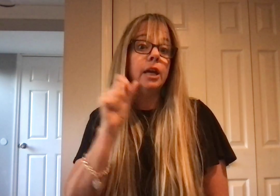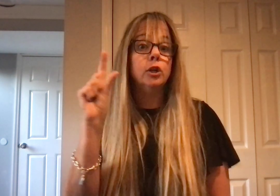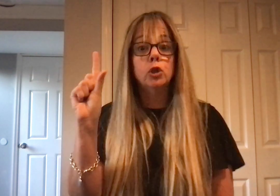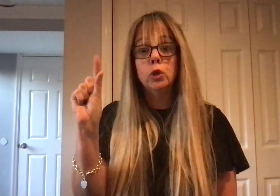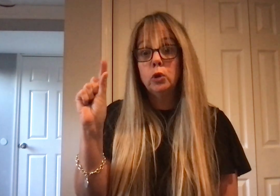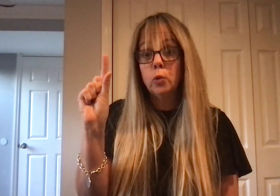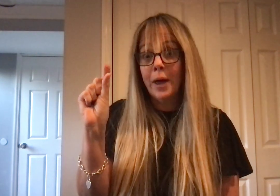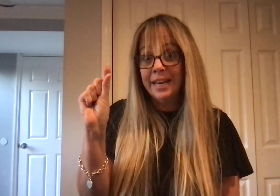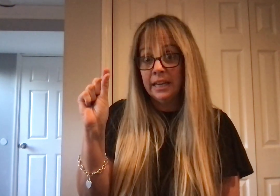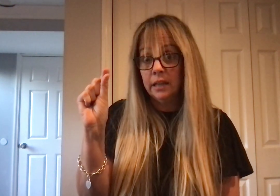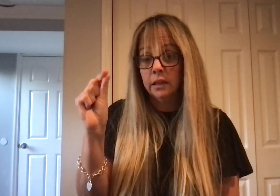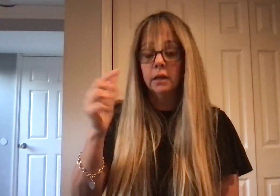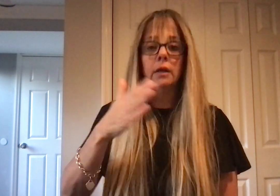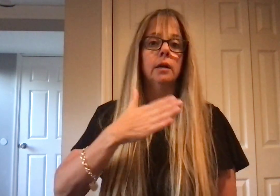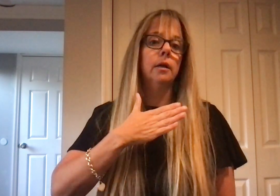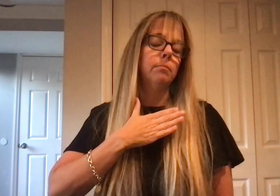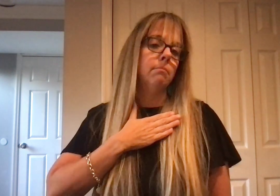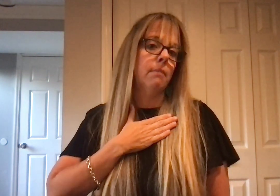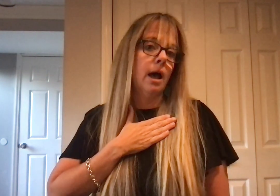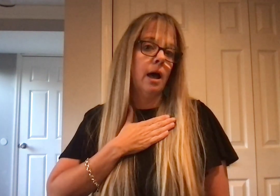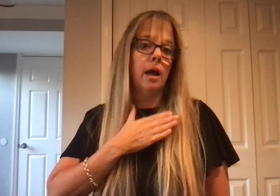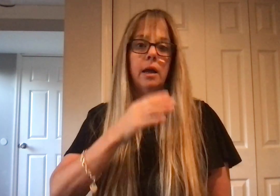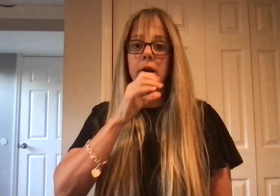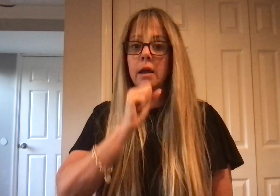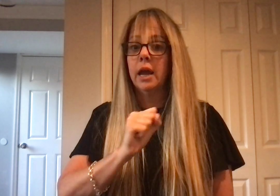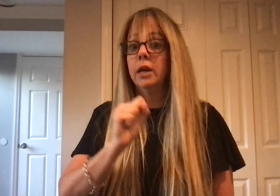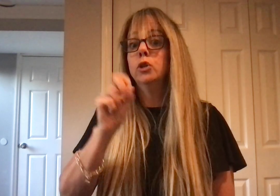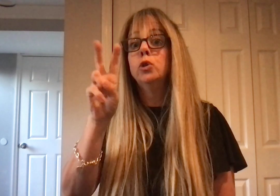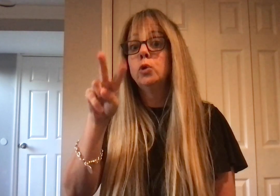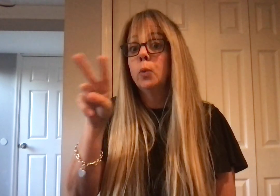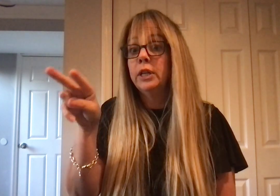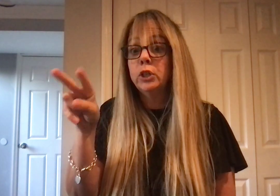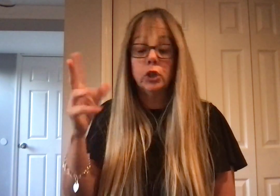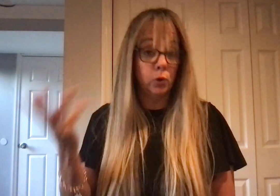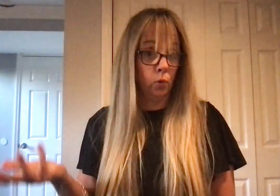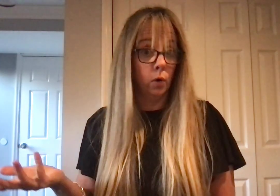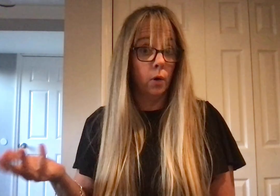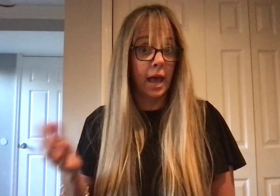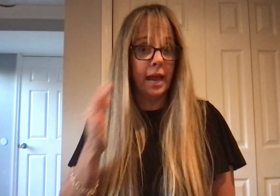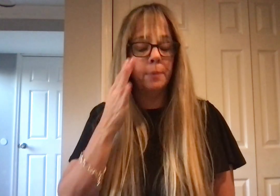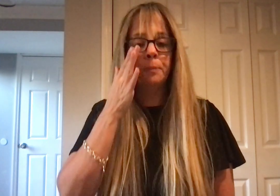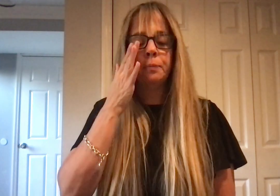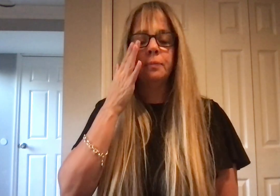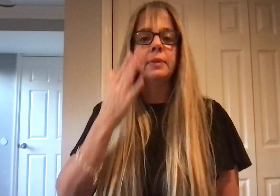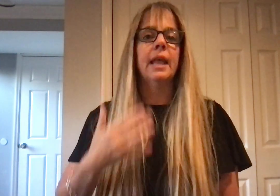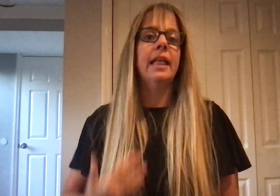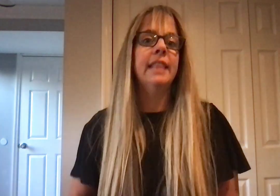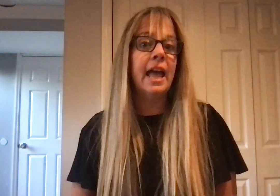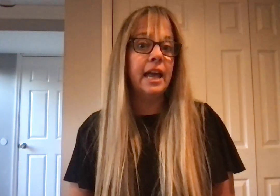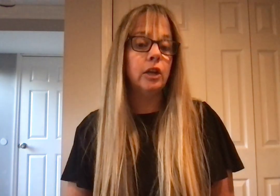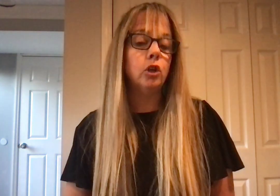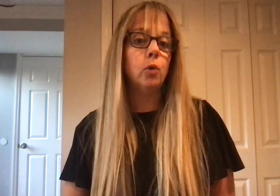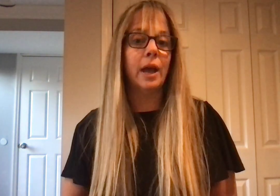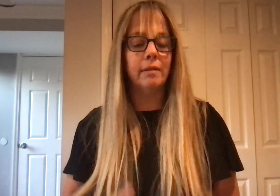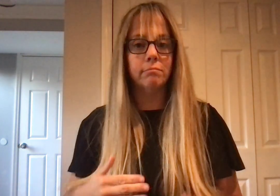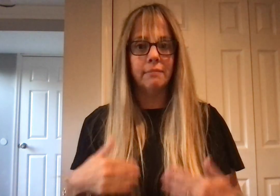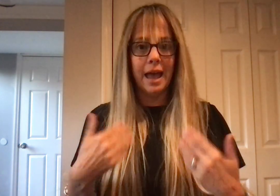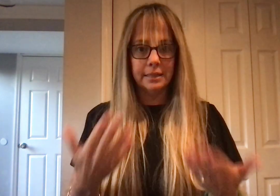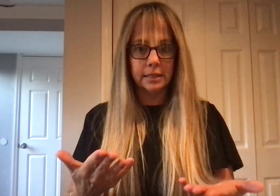age 20, my age 22. Okay? And then you can ask someone